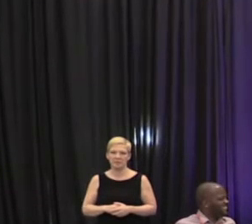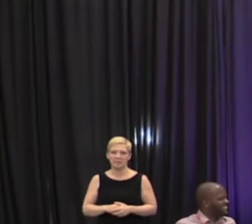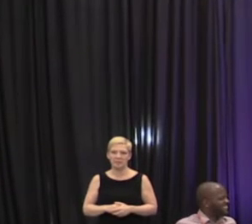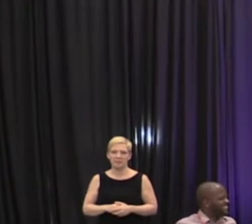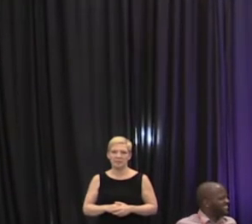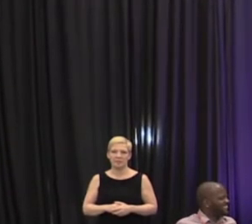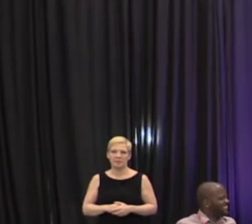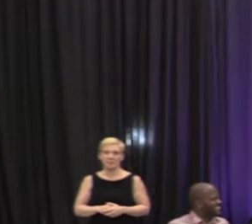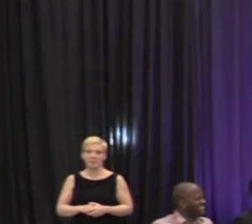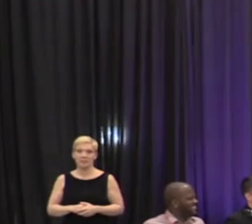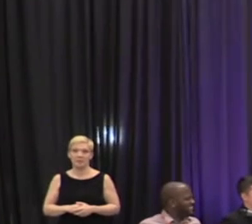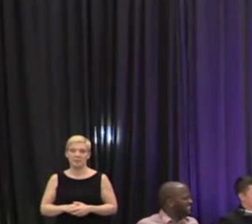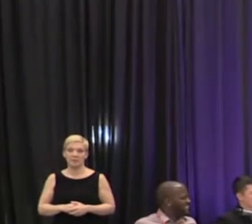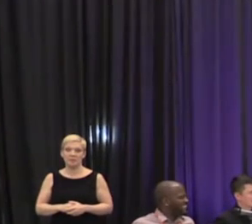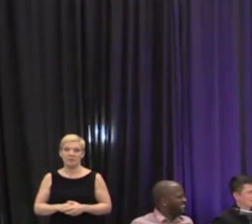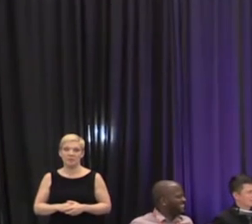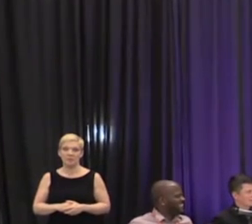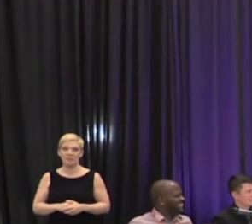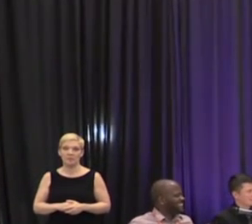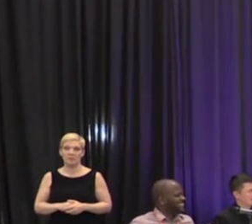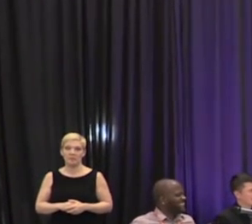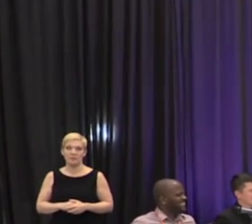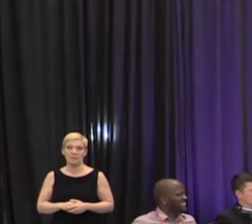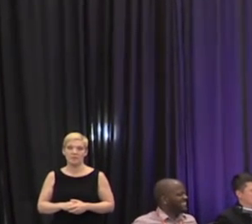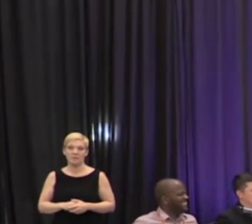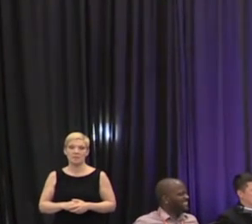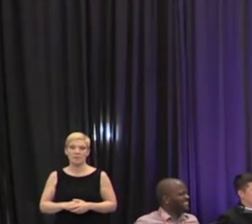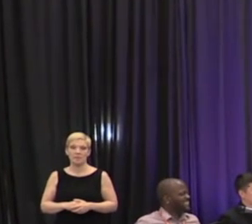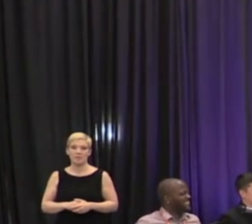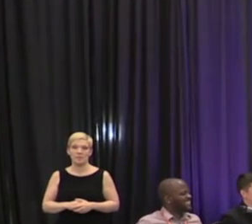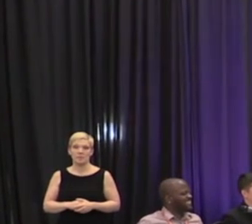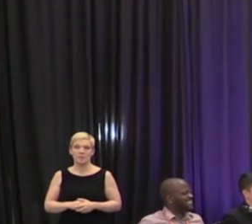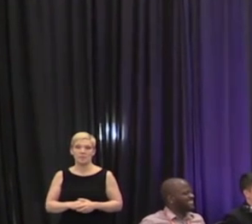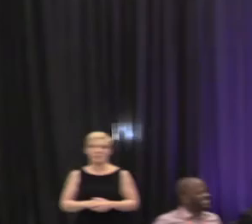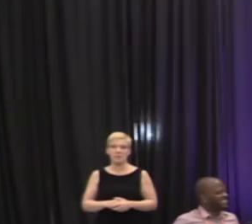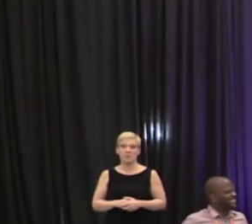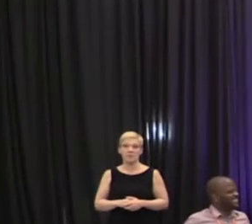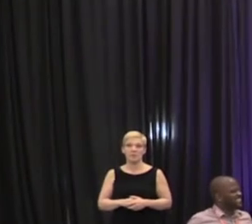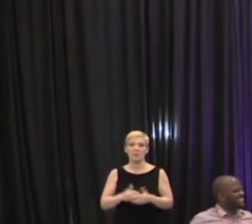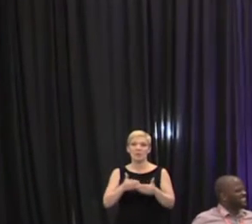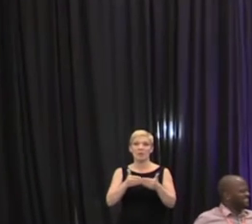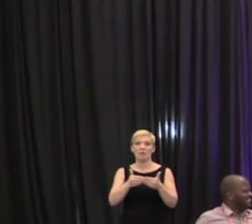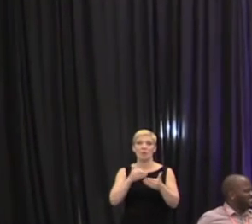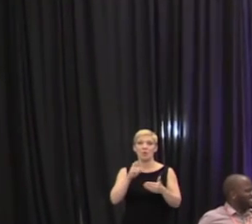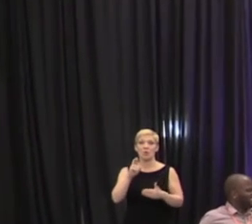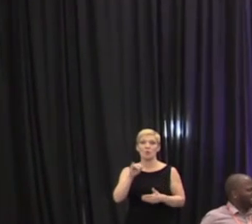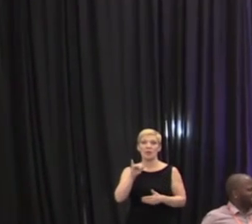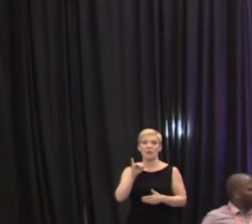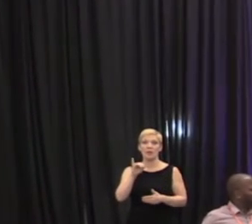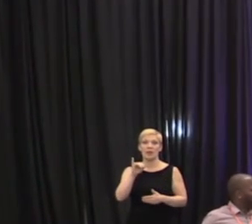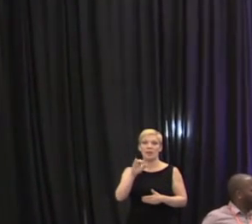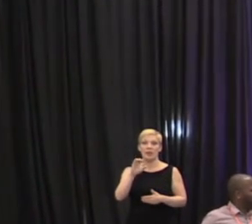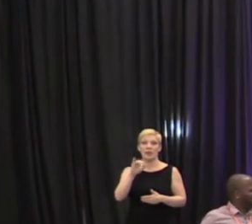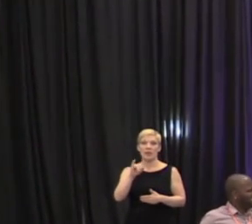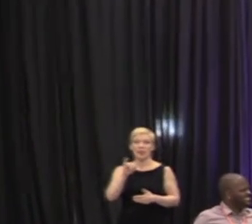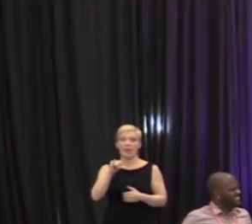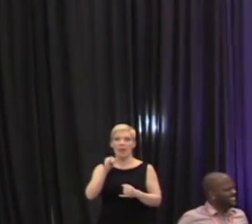Yeah. So yes, certainly now. Okay. So before Ricky ends the 2018